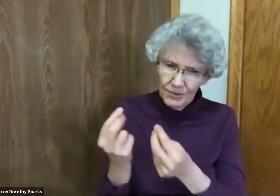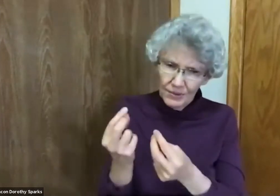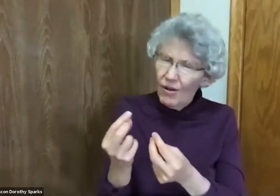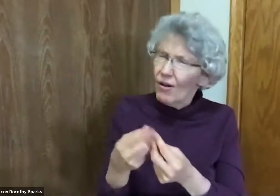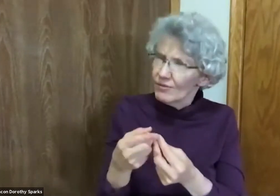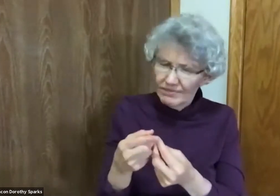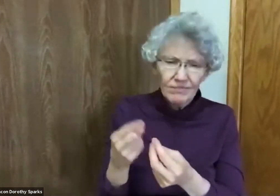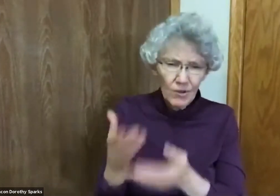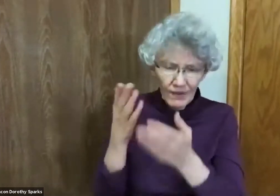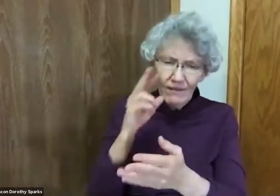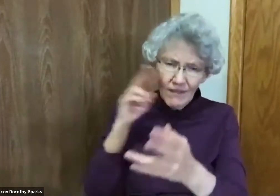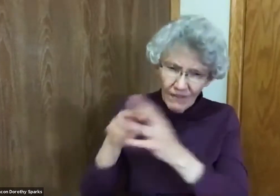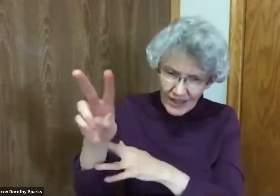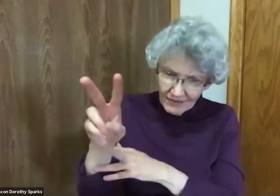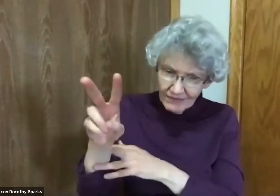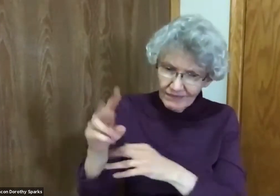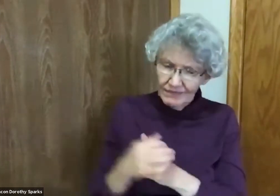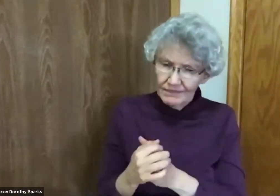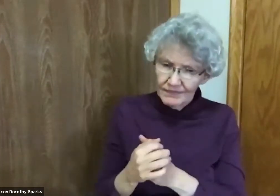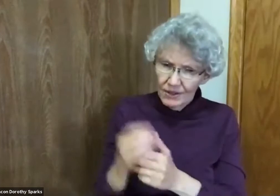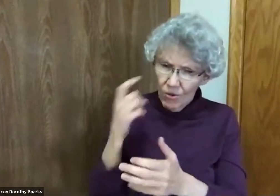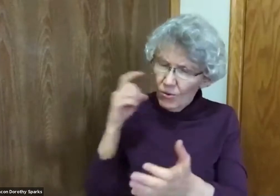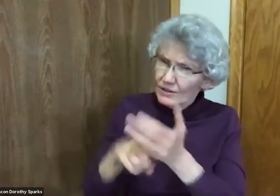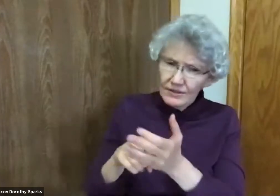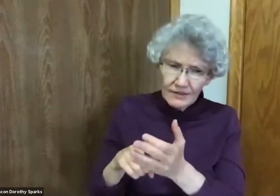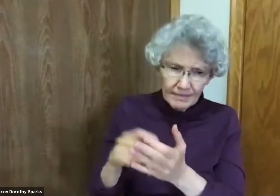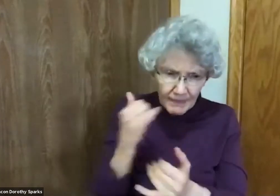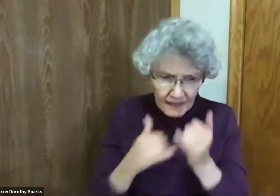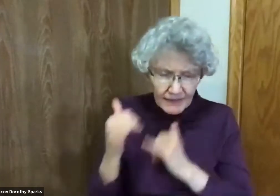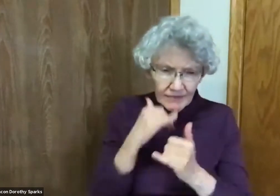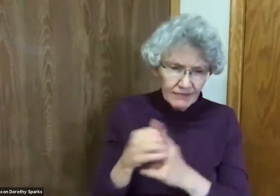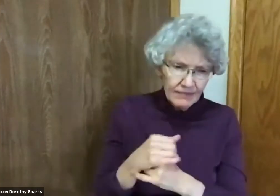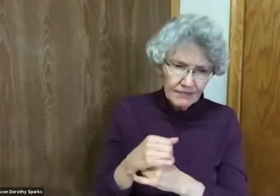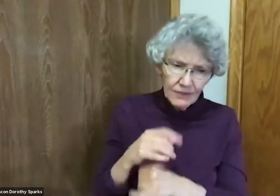Lord, the young people around us offer prophecies